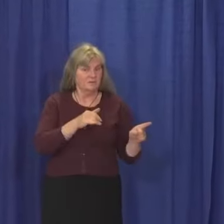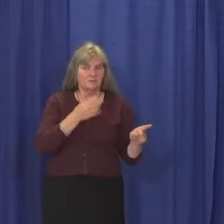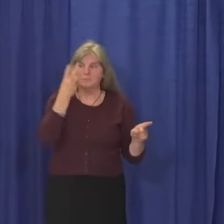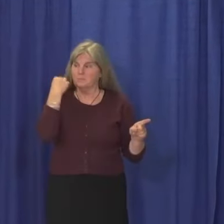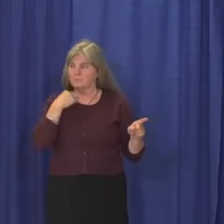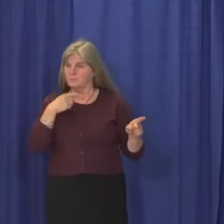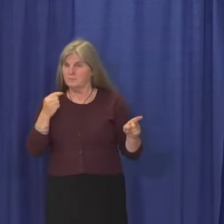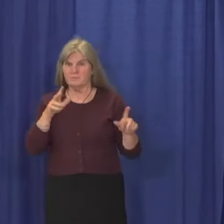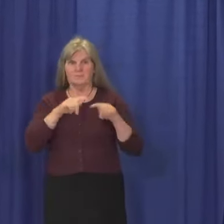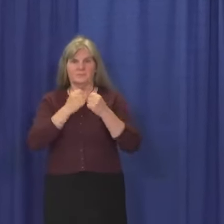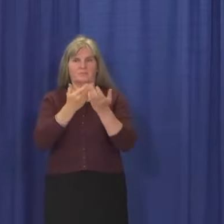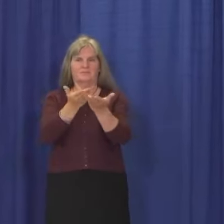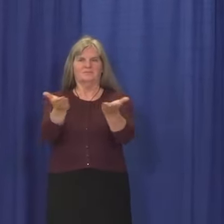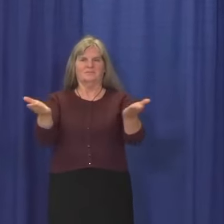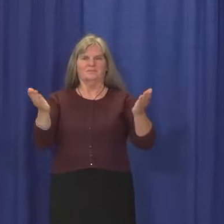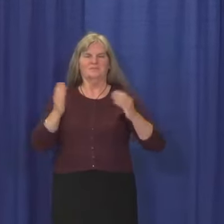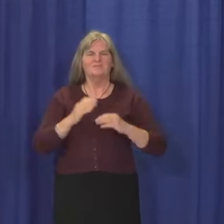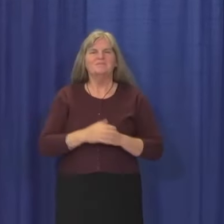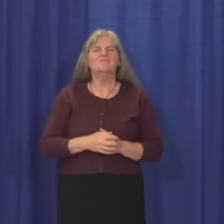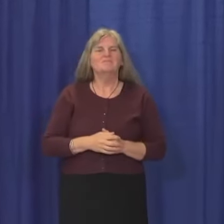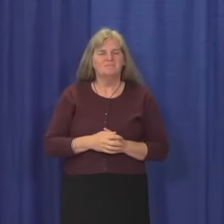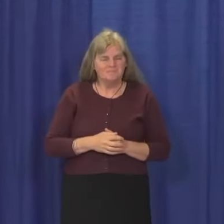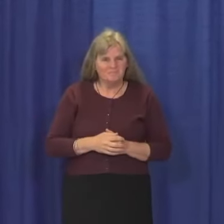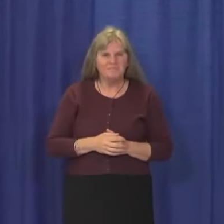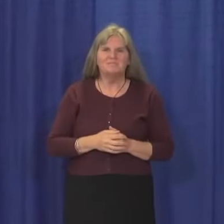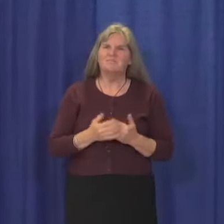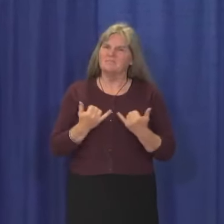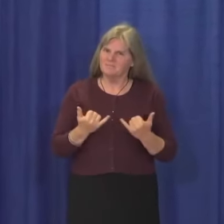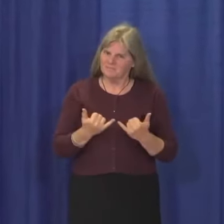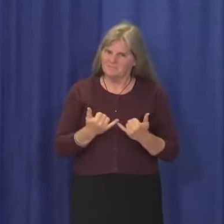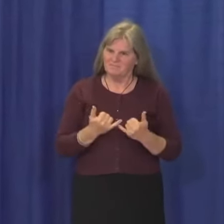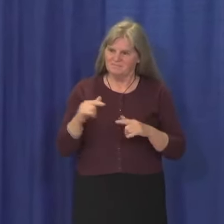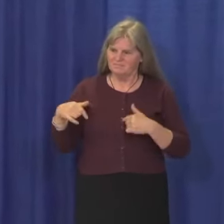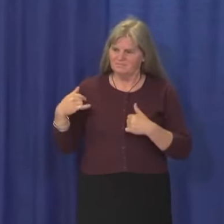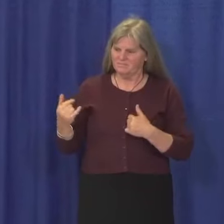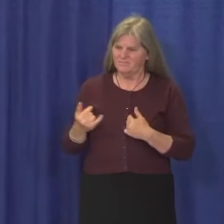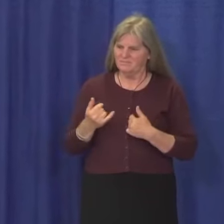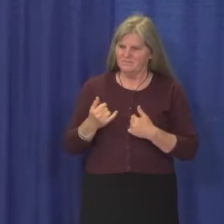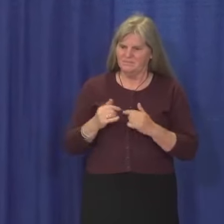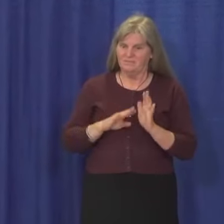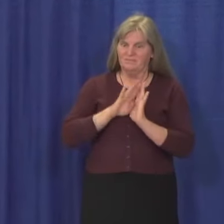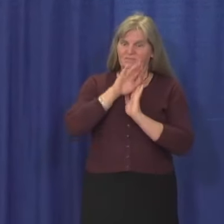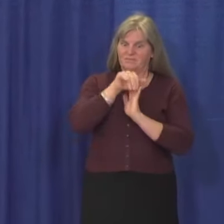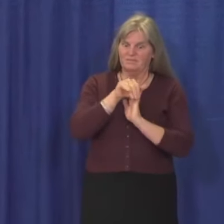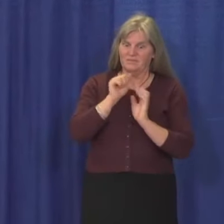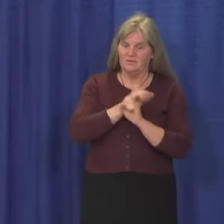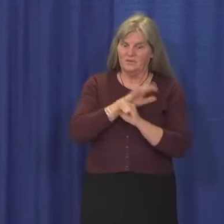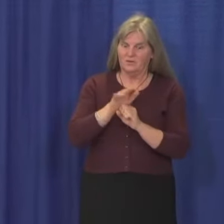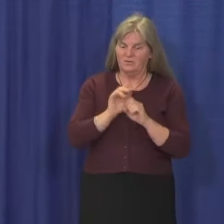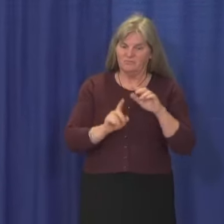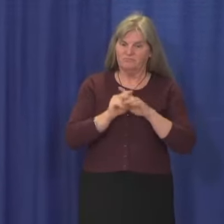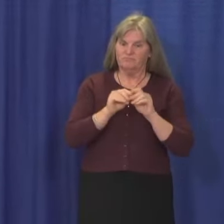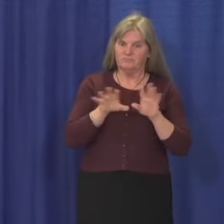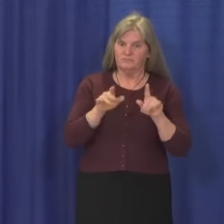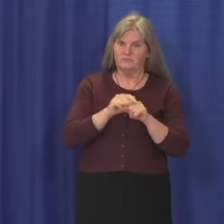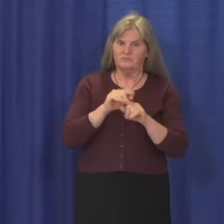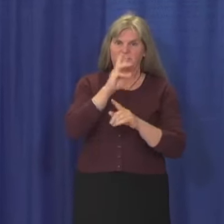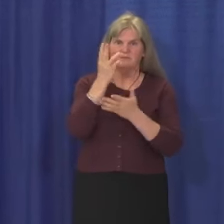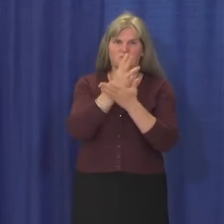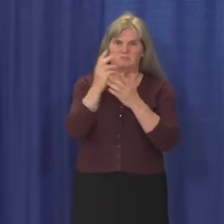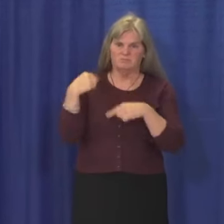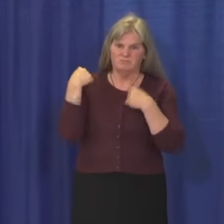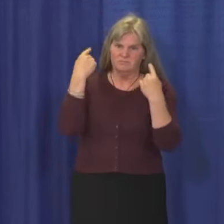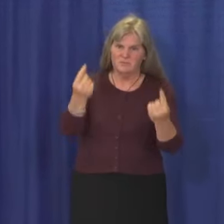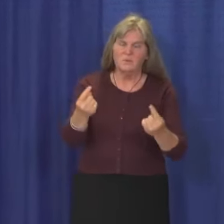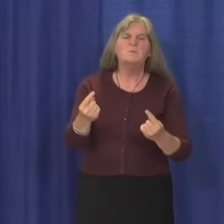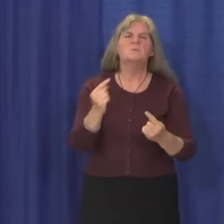team. We are now 6 weeks into our current COVID-19 outbreak. This continues to